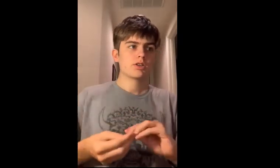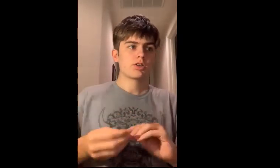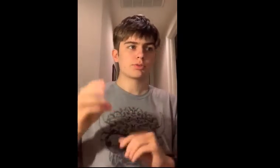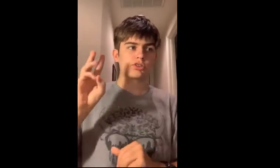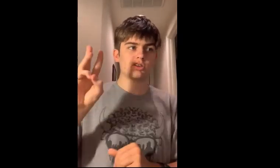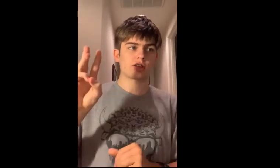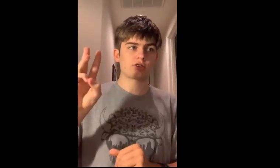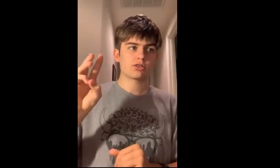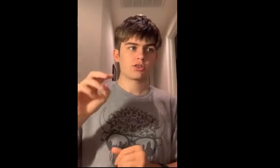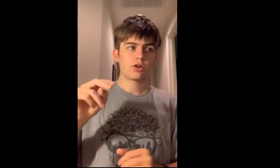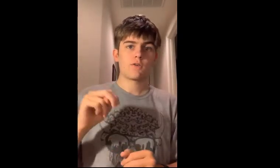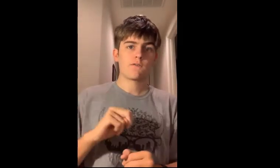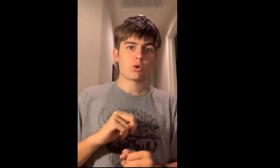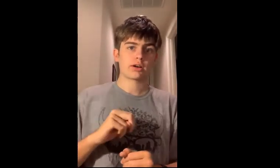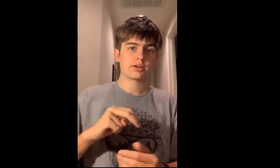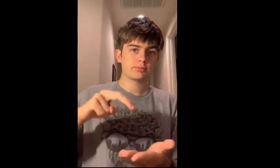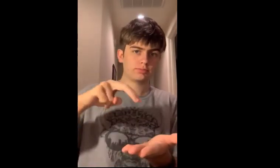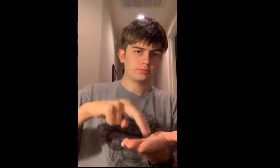Number 6, fork.